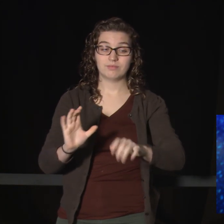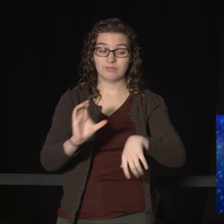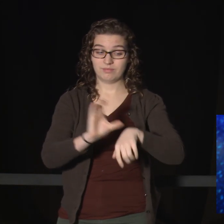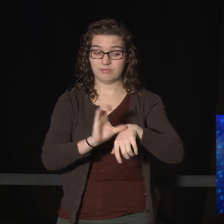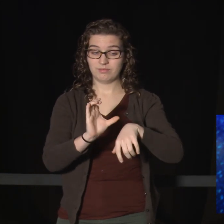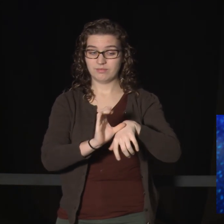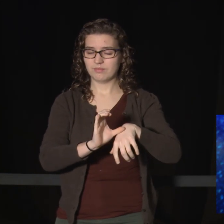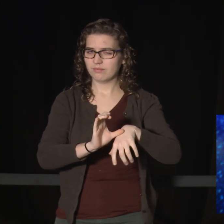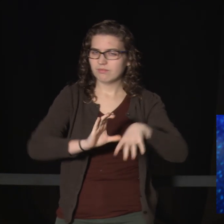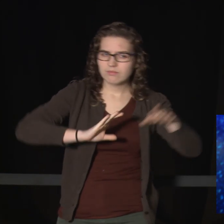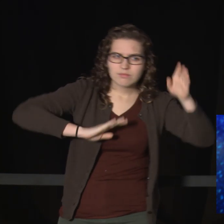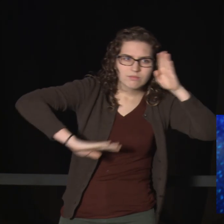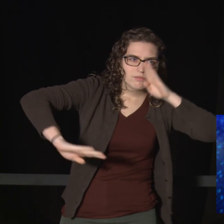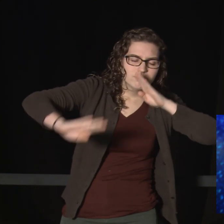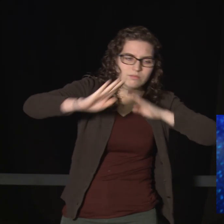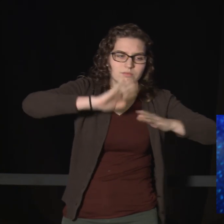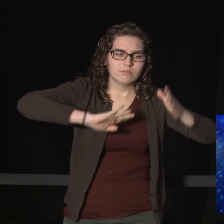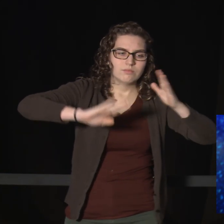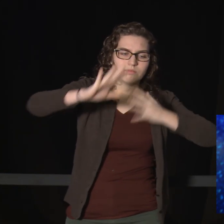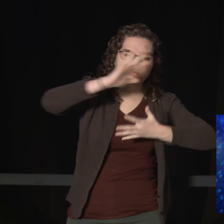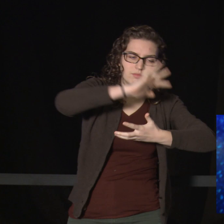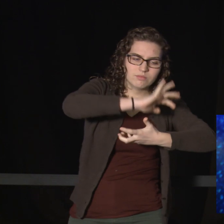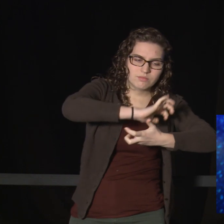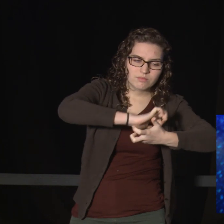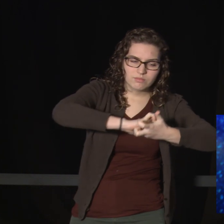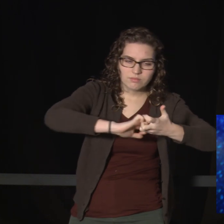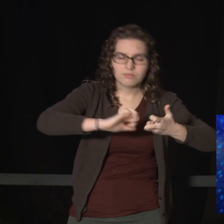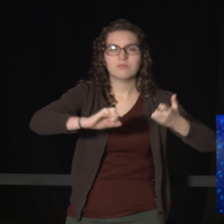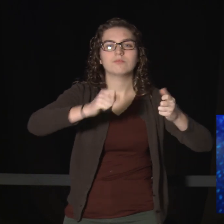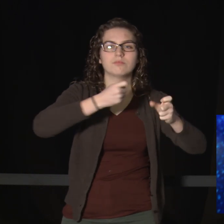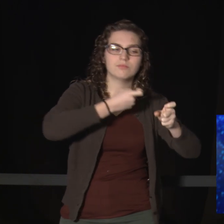while havoc was being